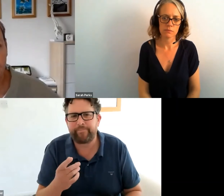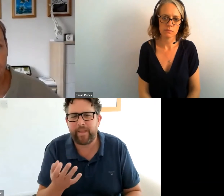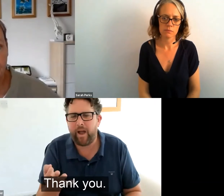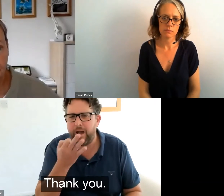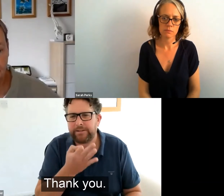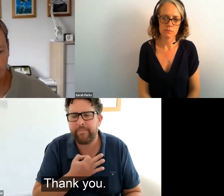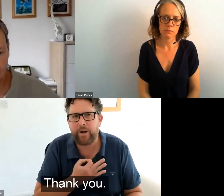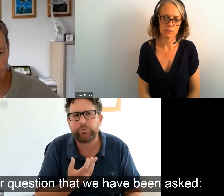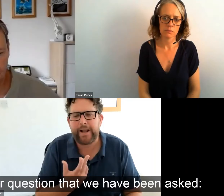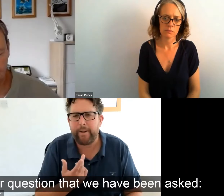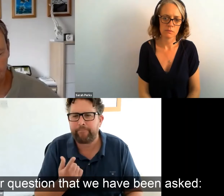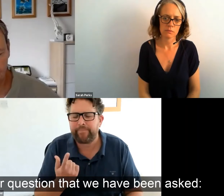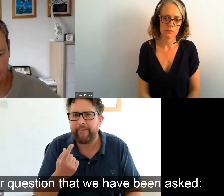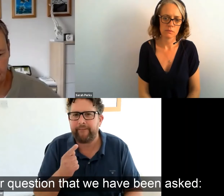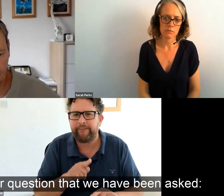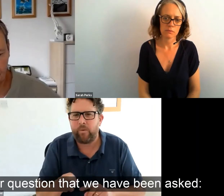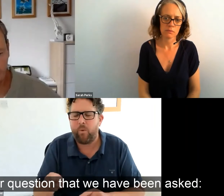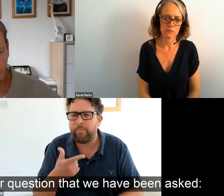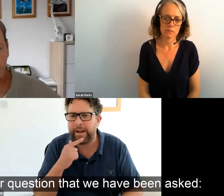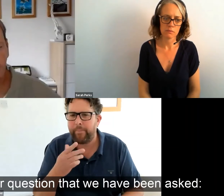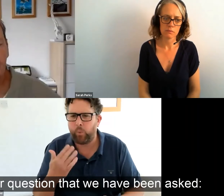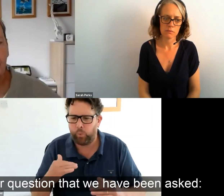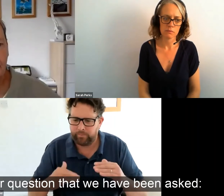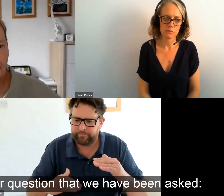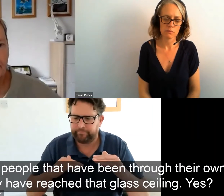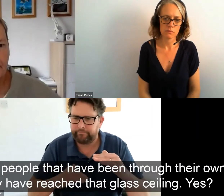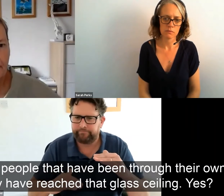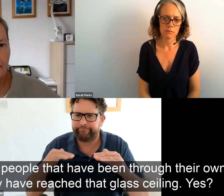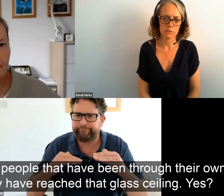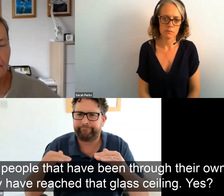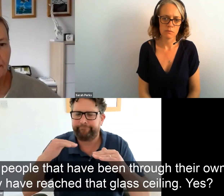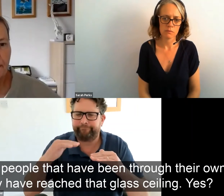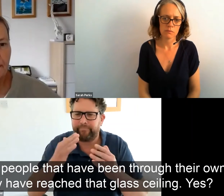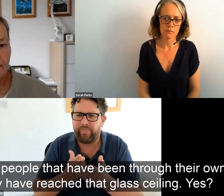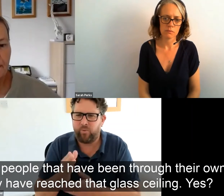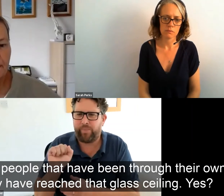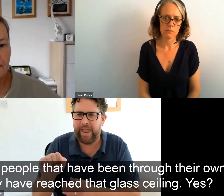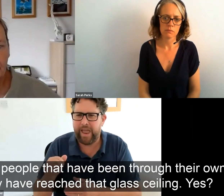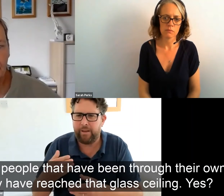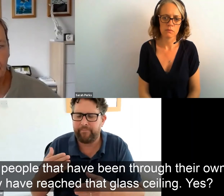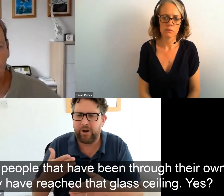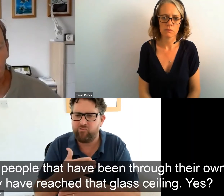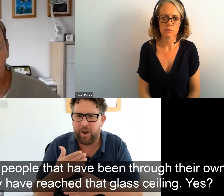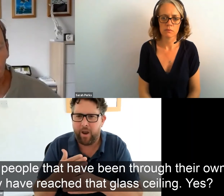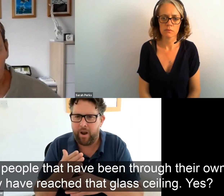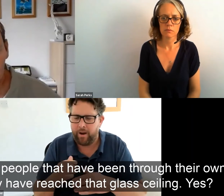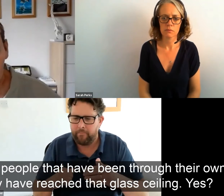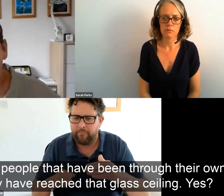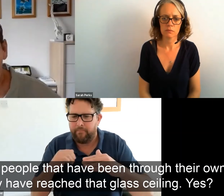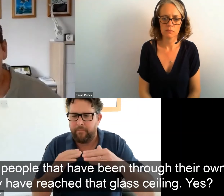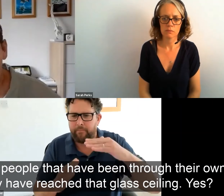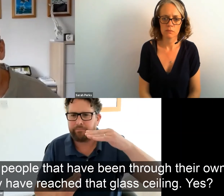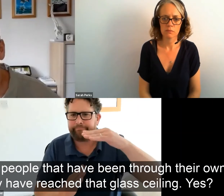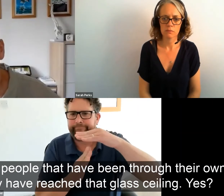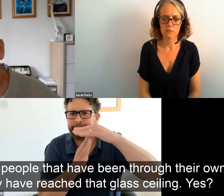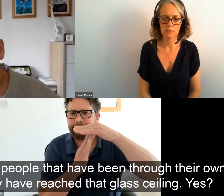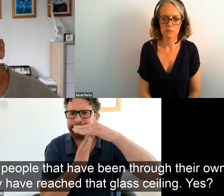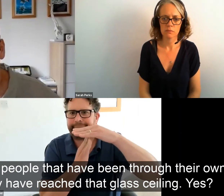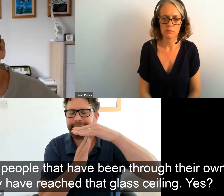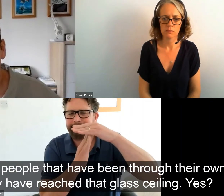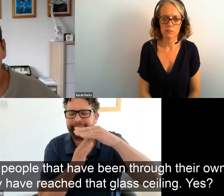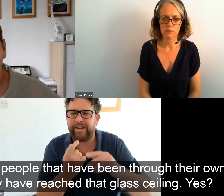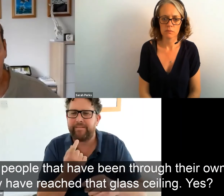Thank you. One of the questions that we've been asked. Now, for people that have been through their own